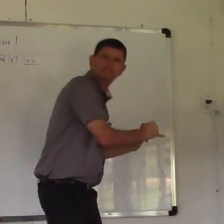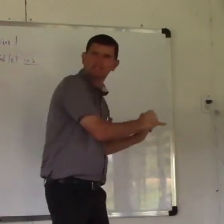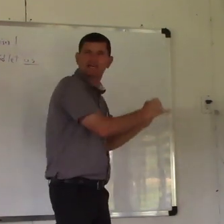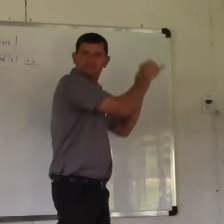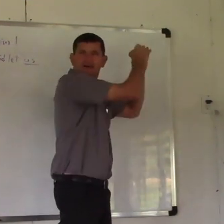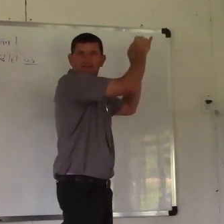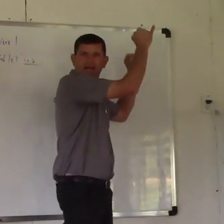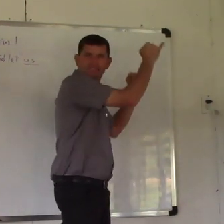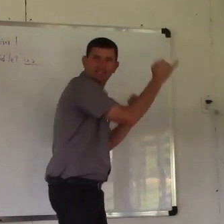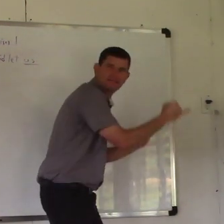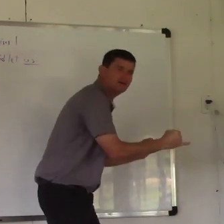the sign for idol,